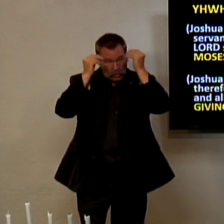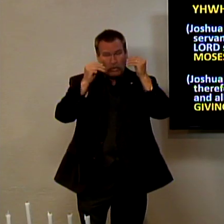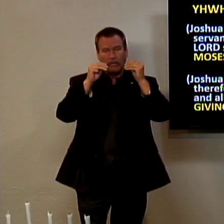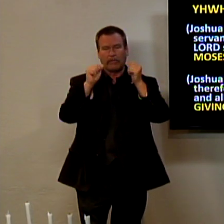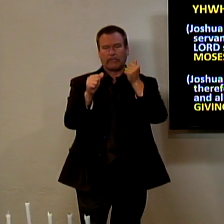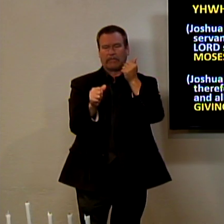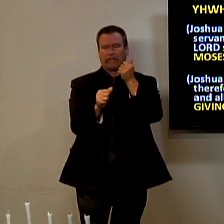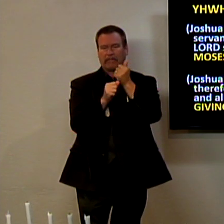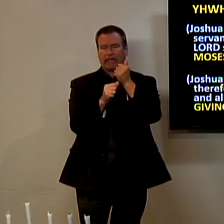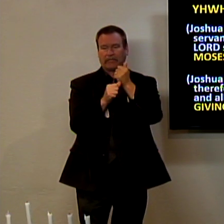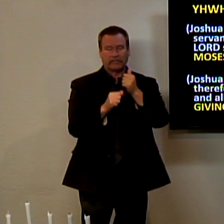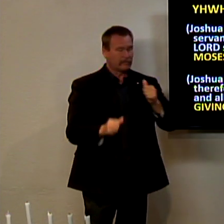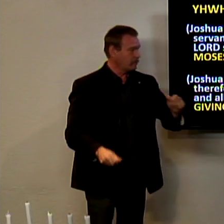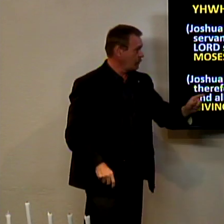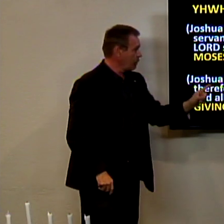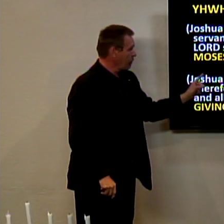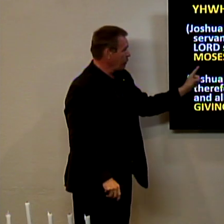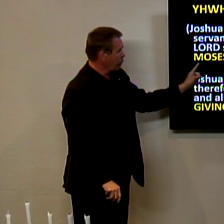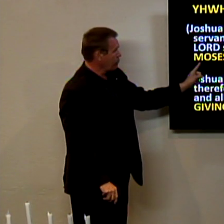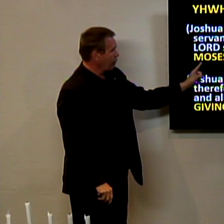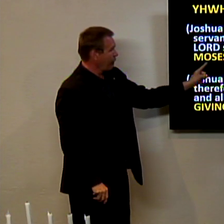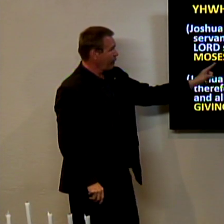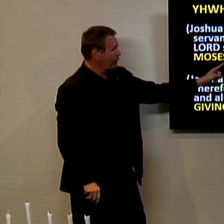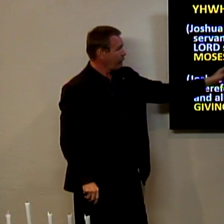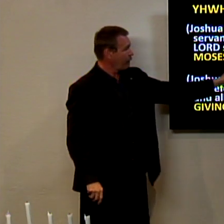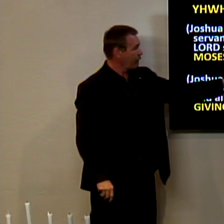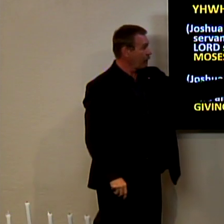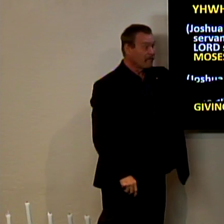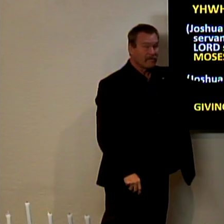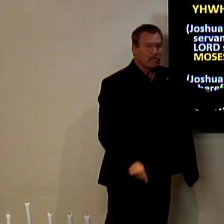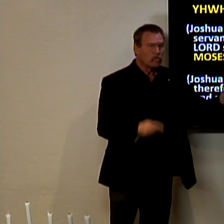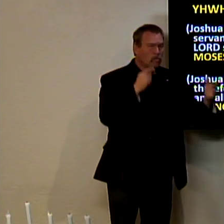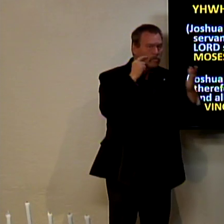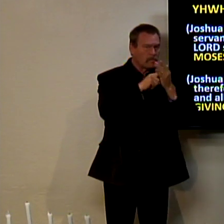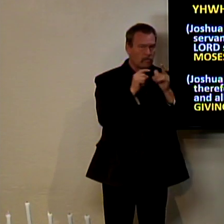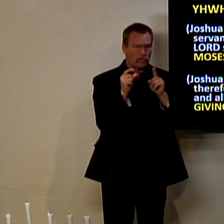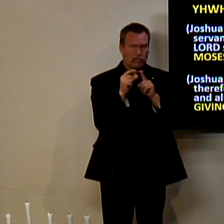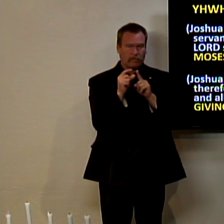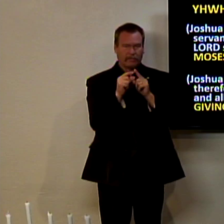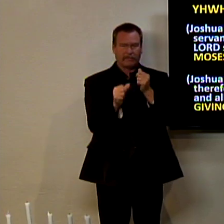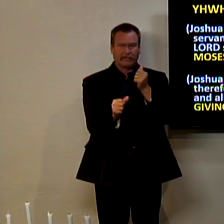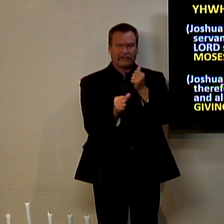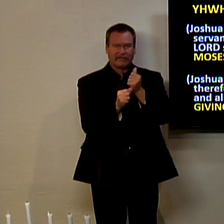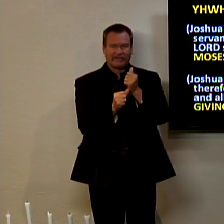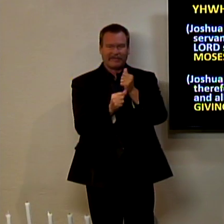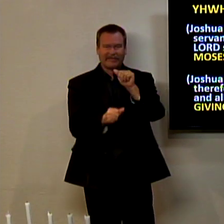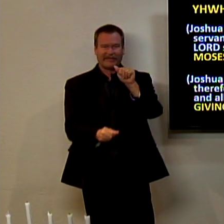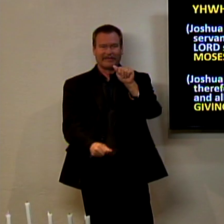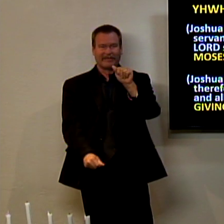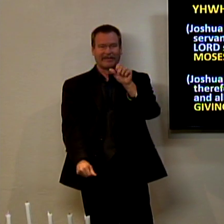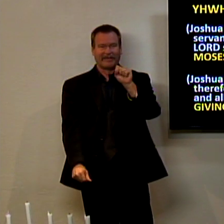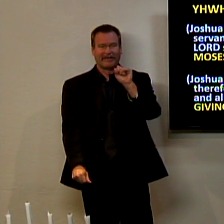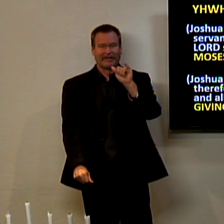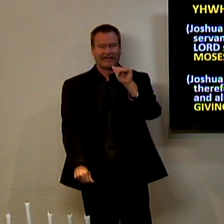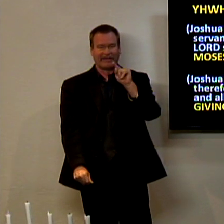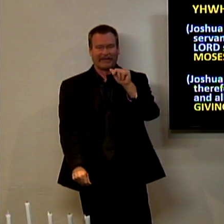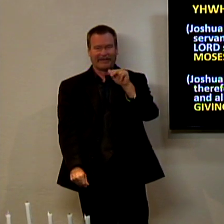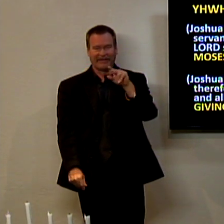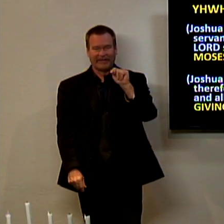Joshua, who was the son of Nun, and Moses' assistant. Notice this word, his assistant.